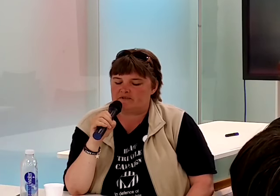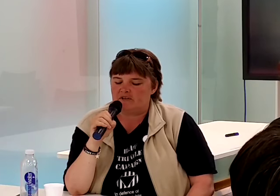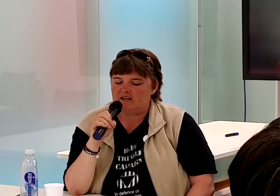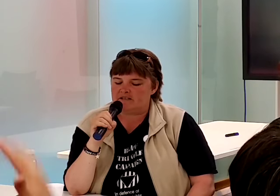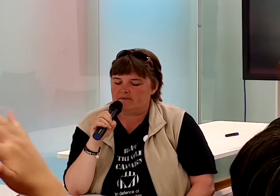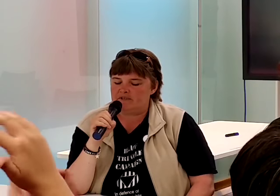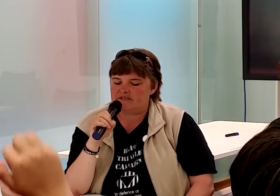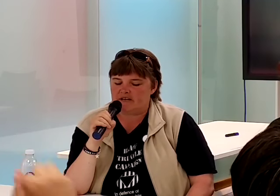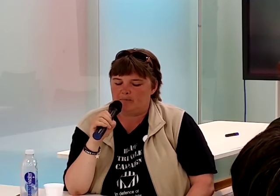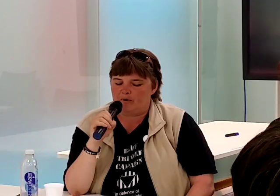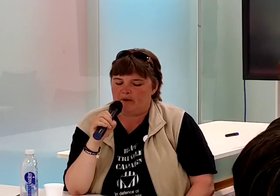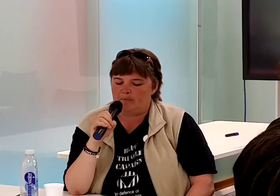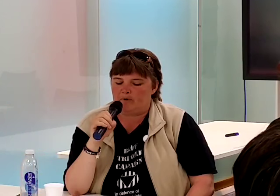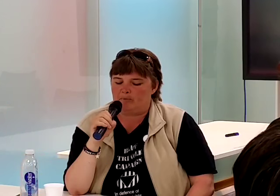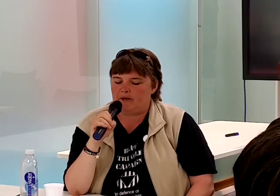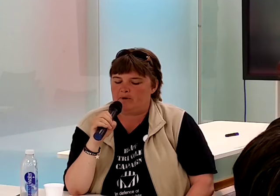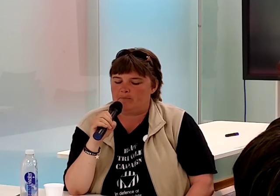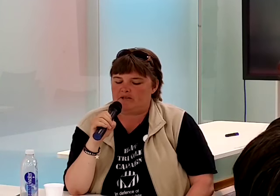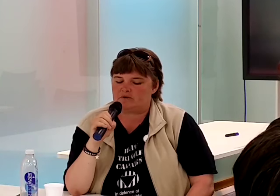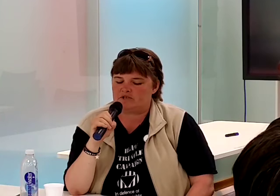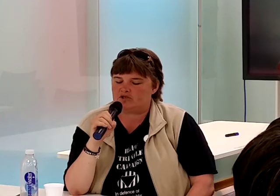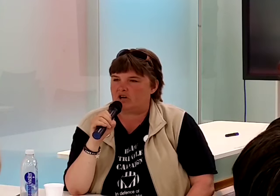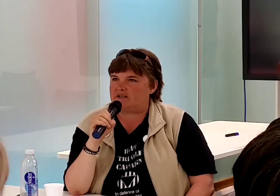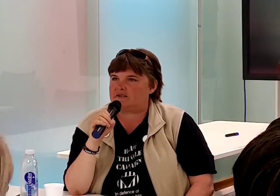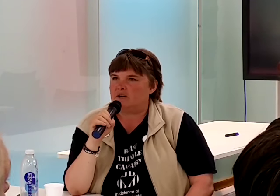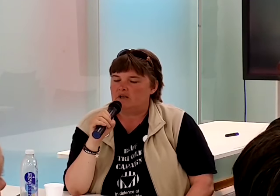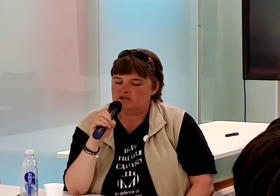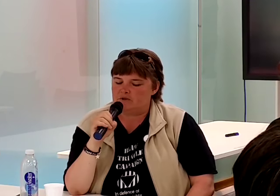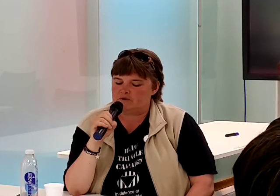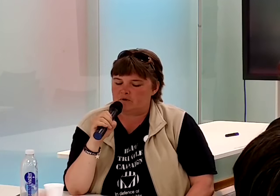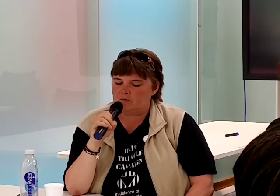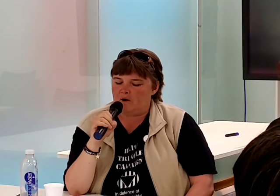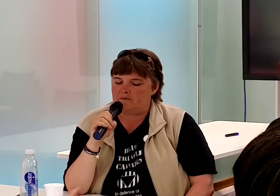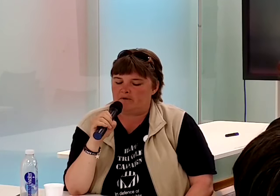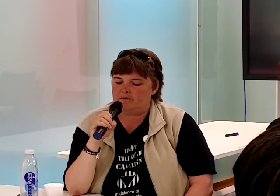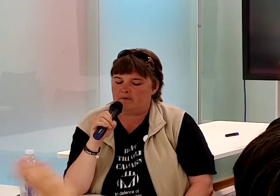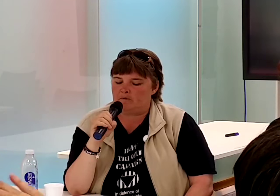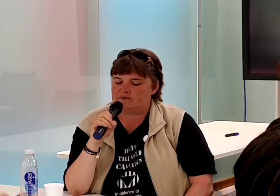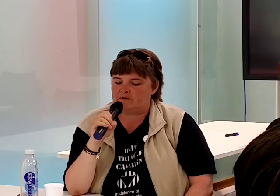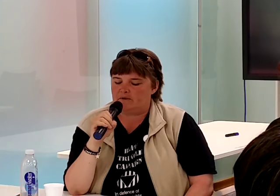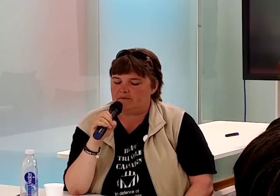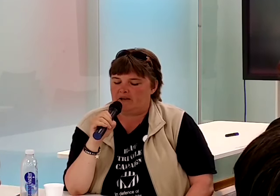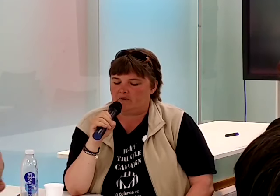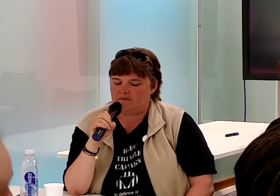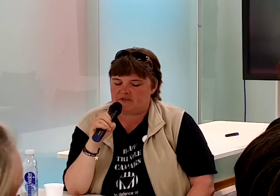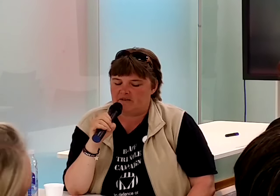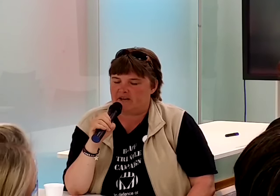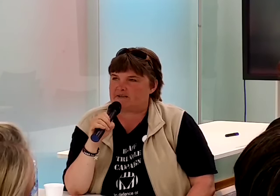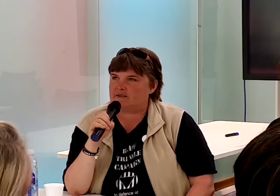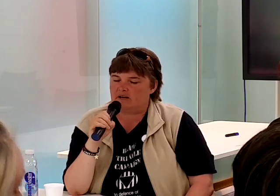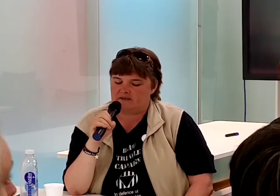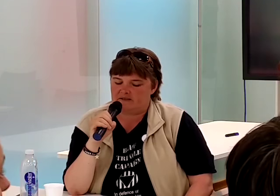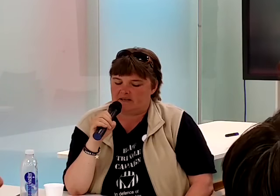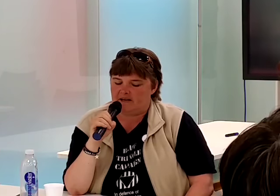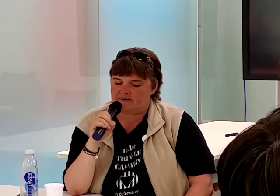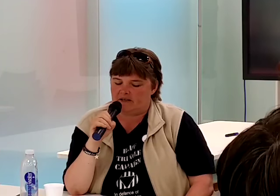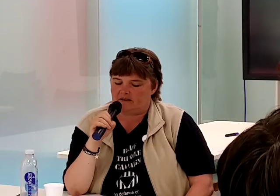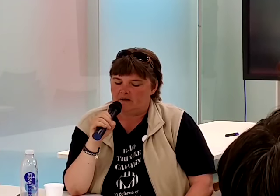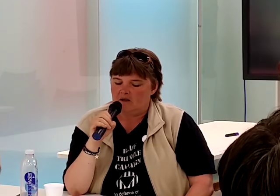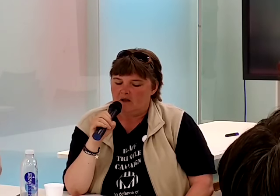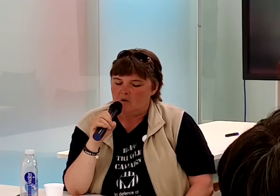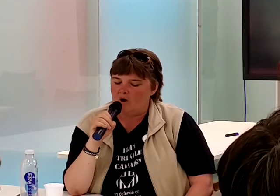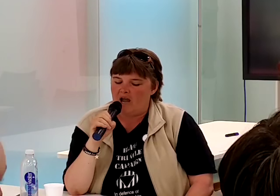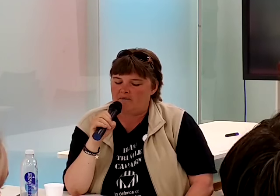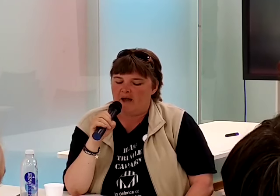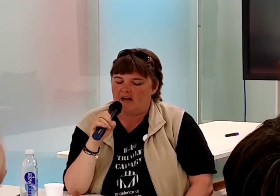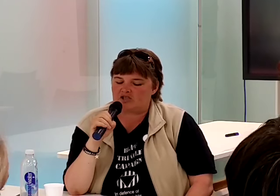for the deaths of deaf and disabled people and people in mental distress due to the welfare reforms event of 10,000 cuts and